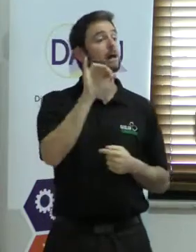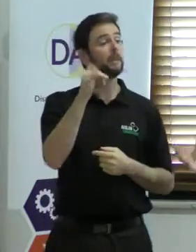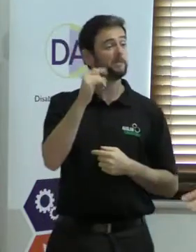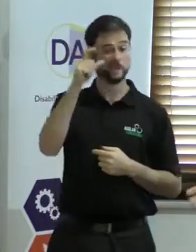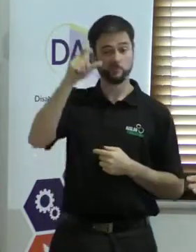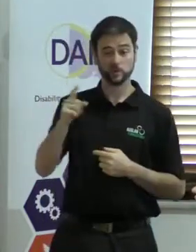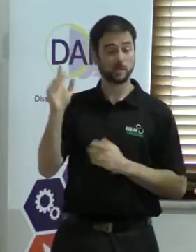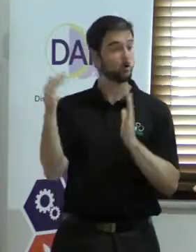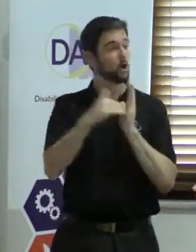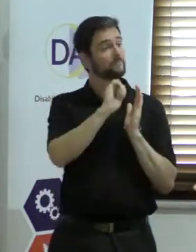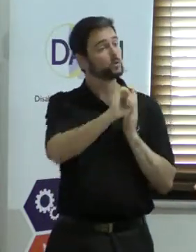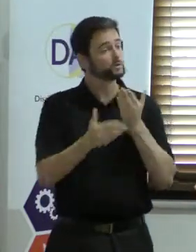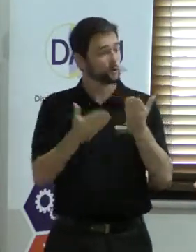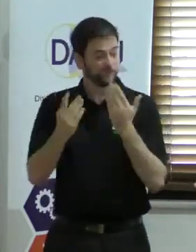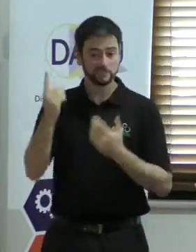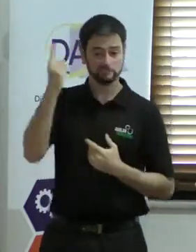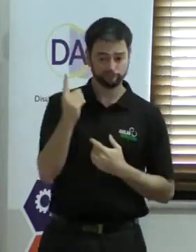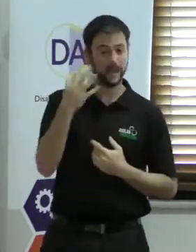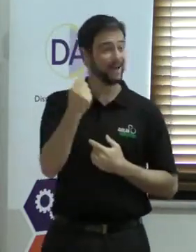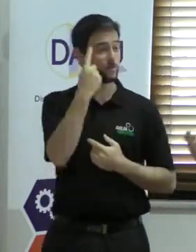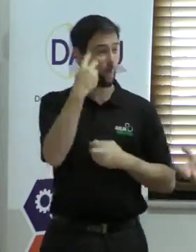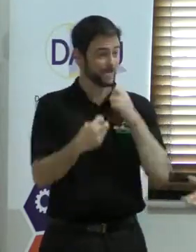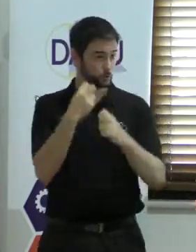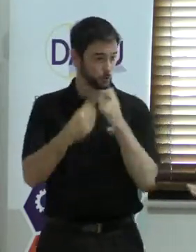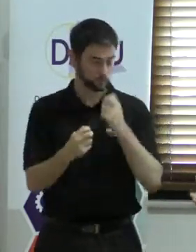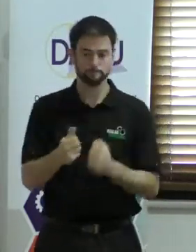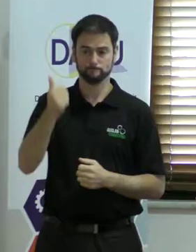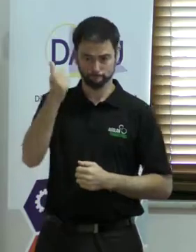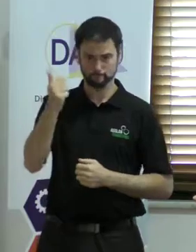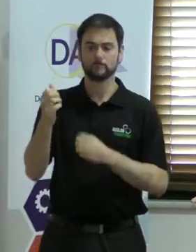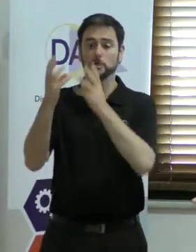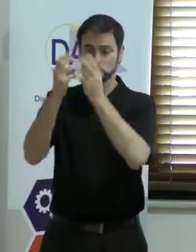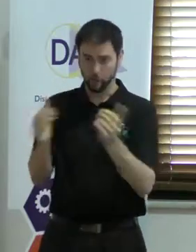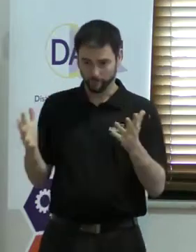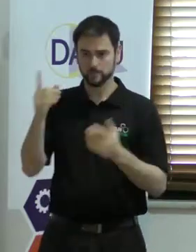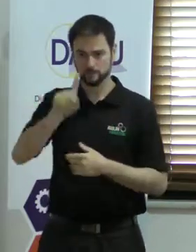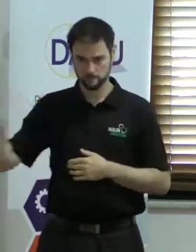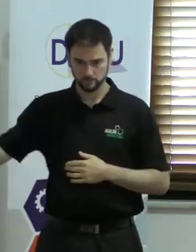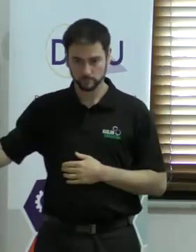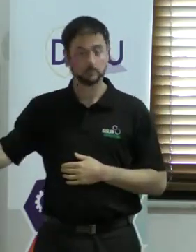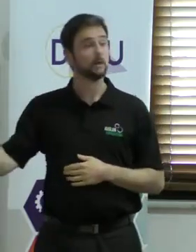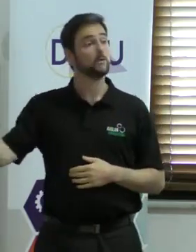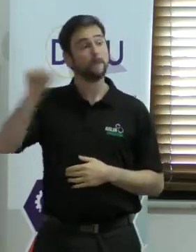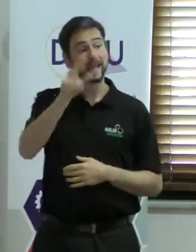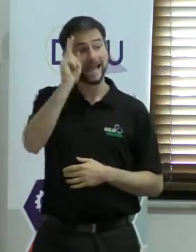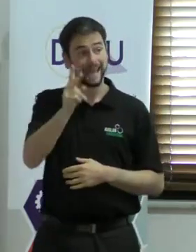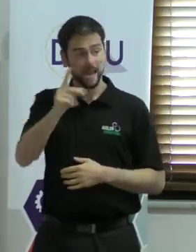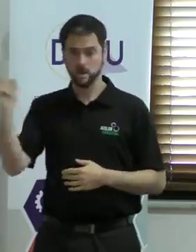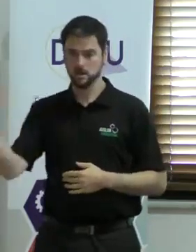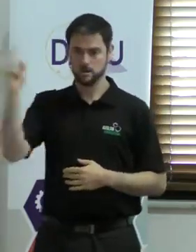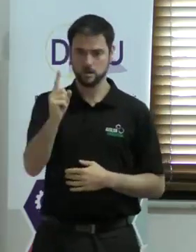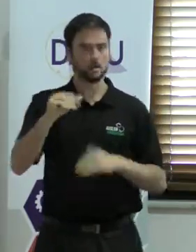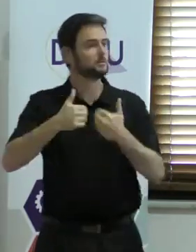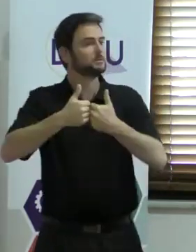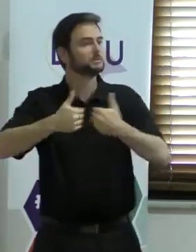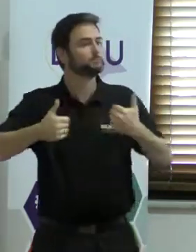and actually comes back and asks for assistance with a different issue. And our current reporting